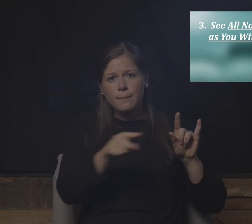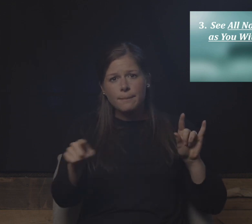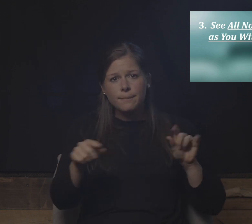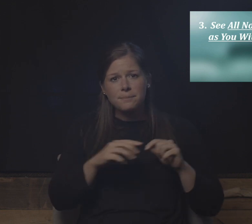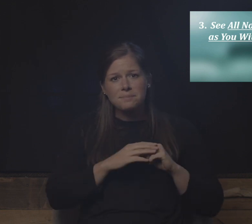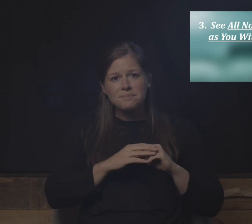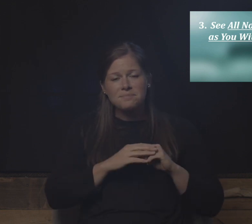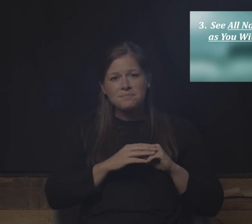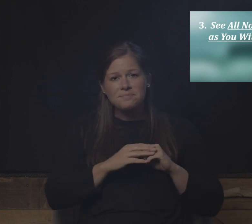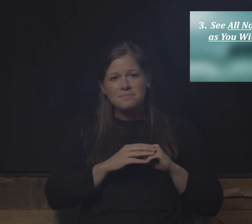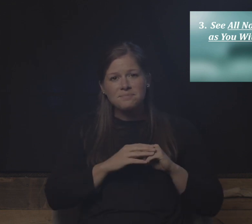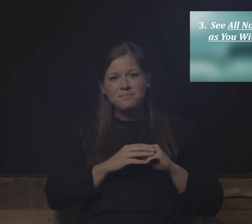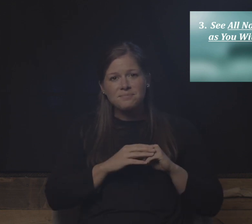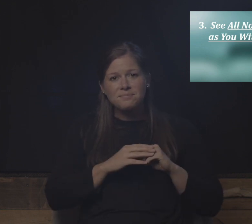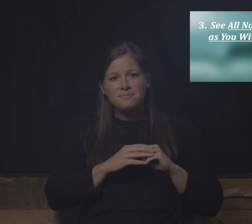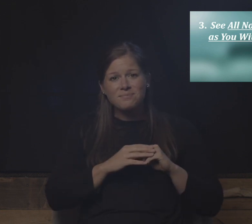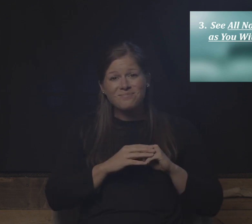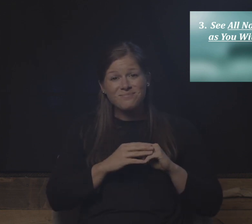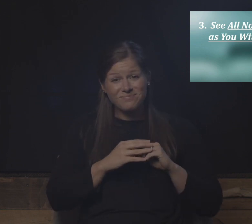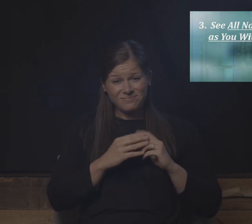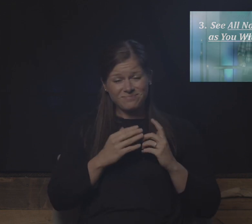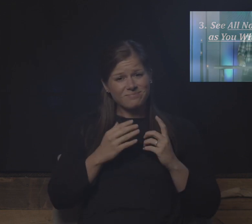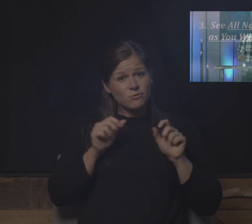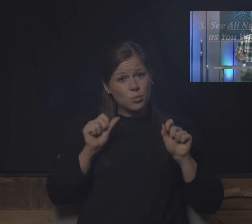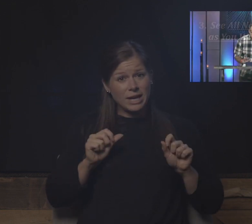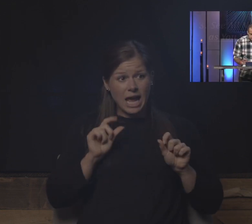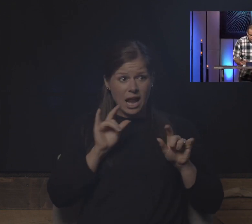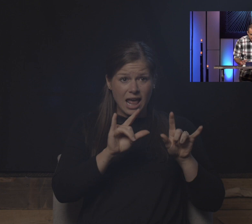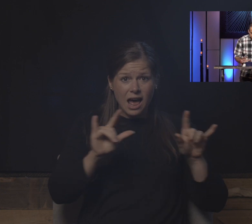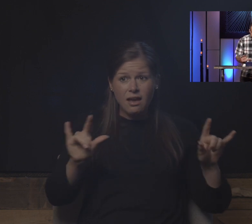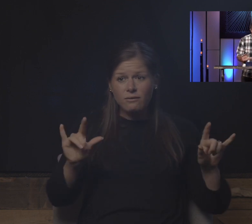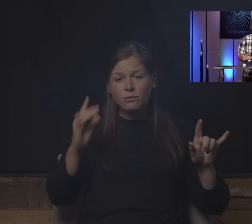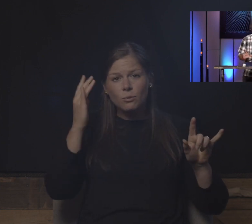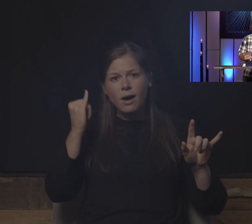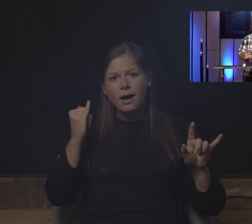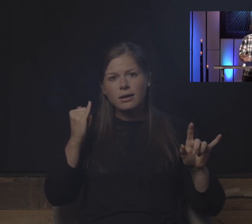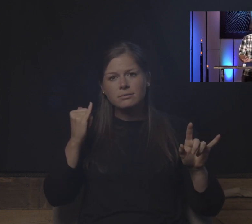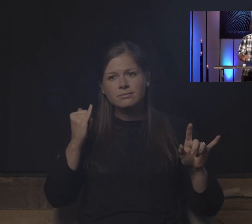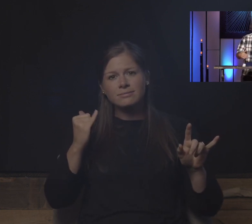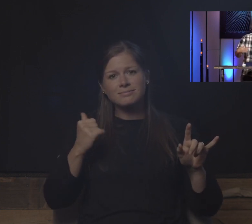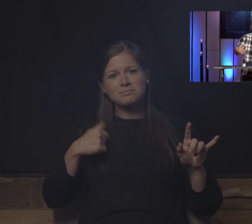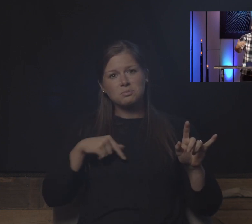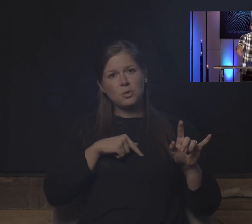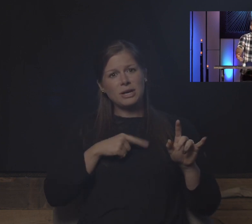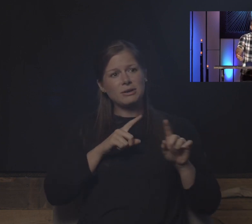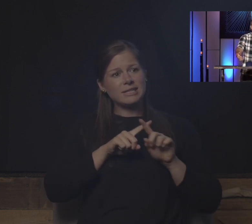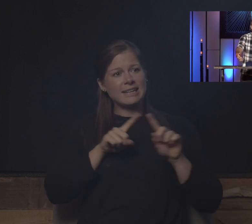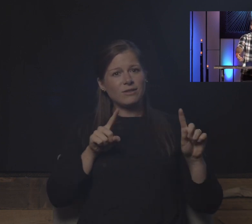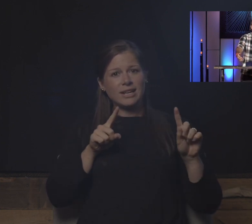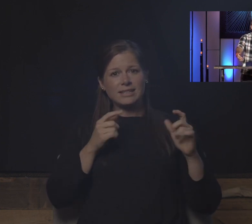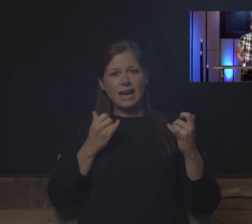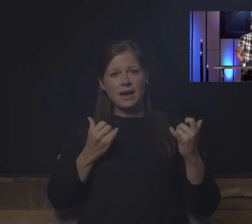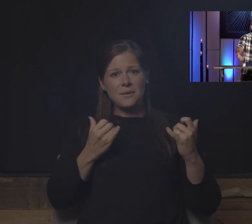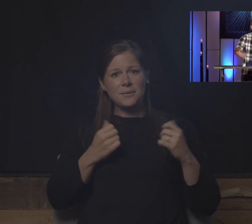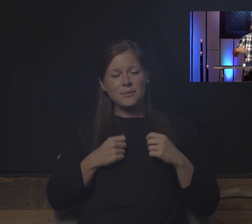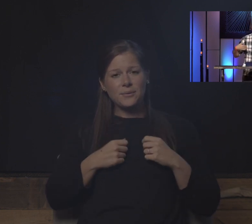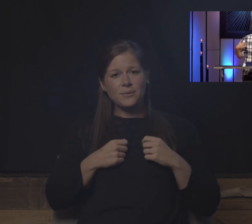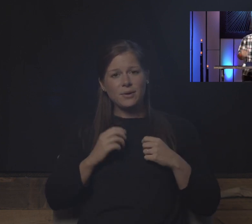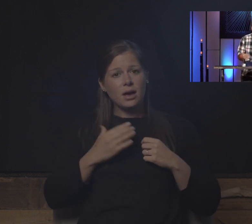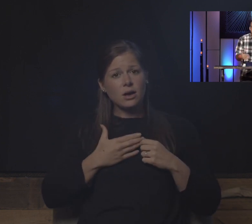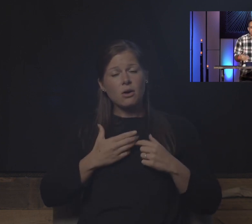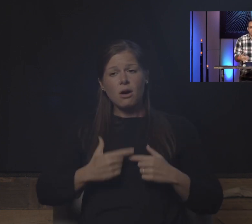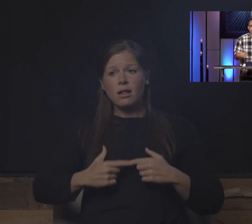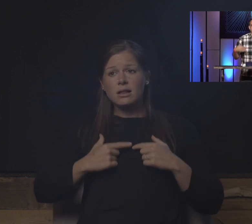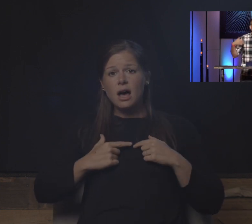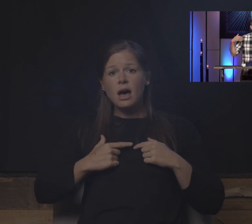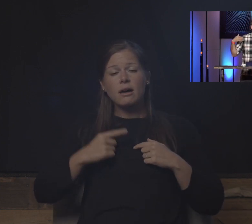neighbors because we're not verse 3. We live good lives to show people our good Savior. We live